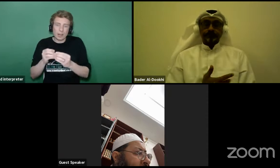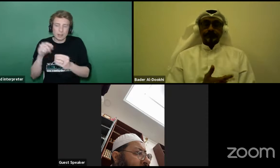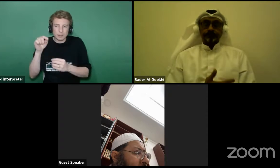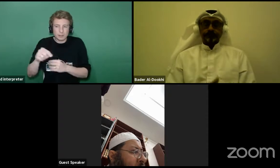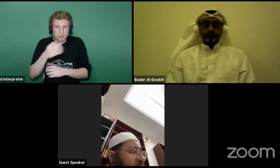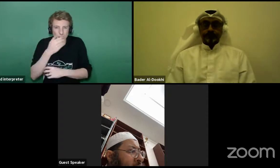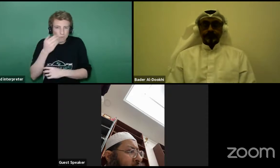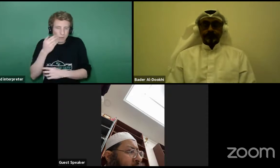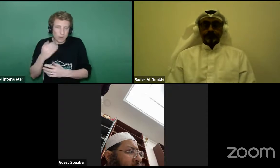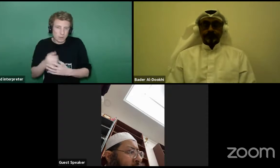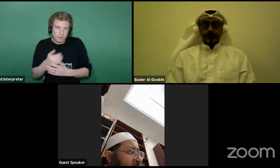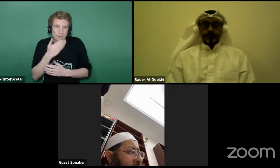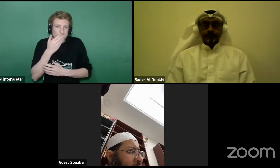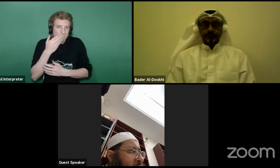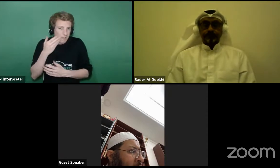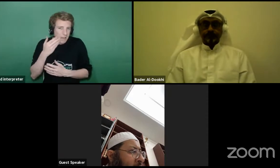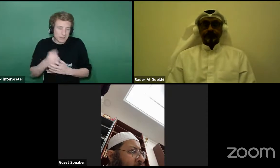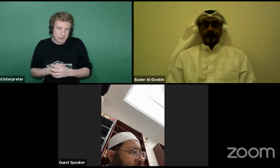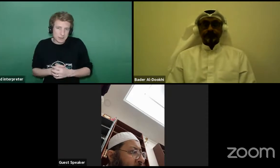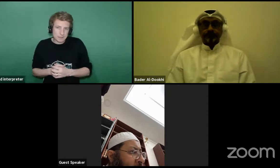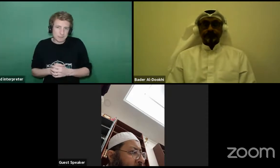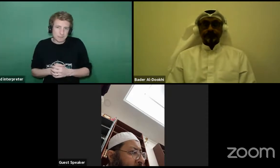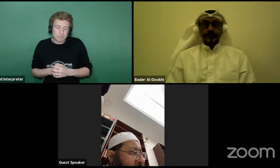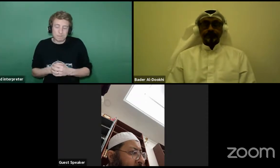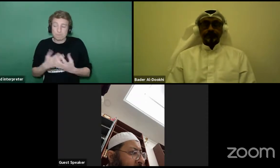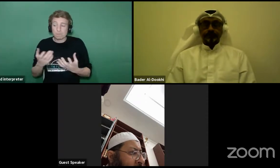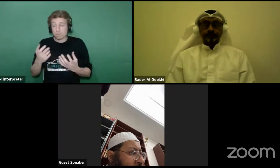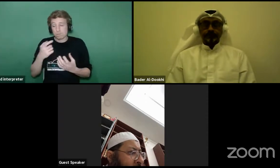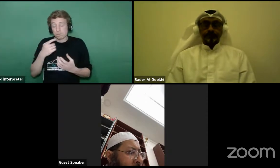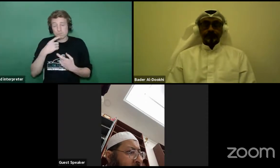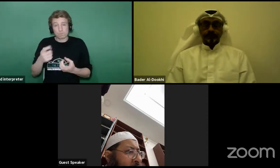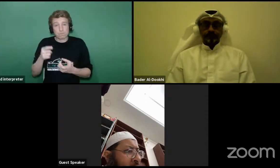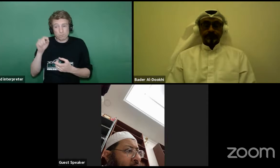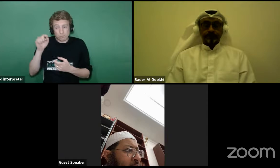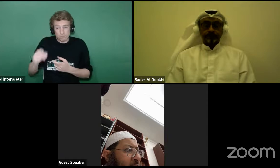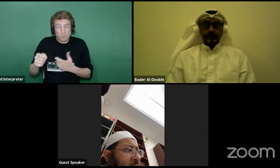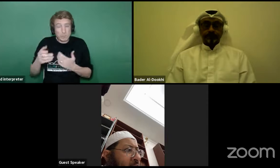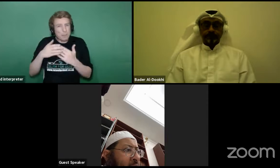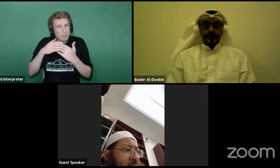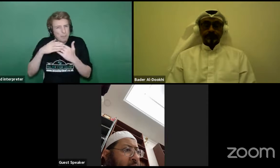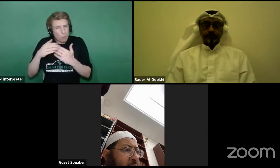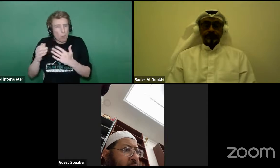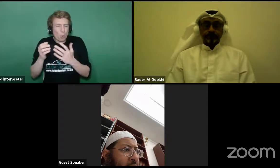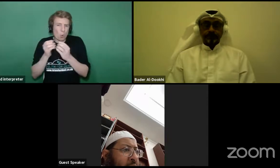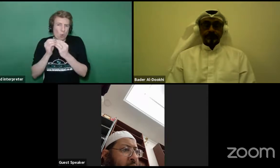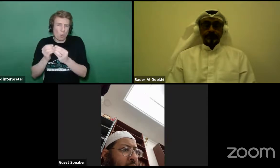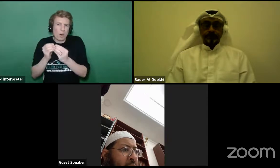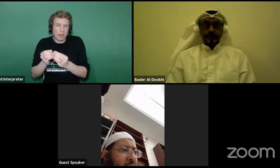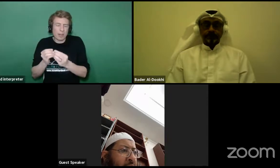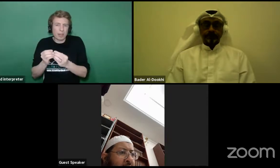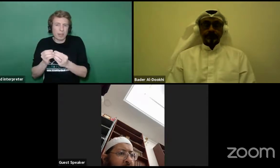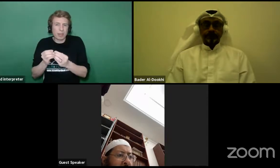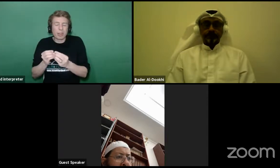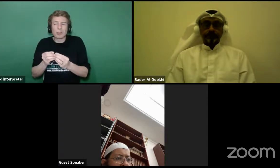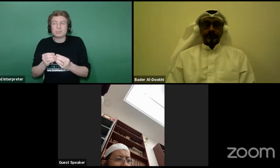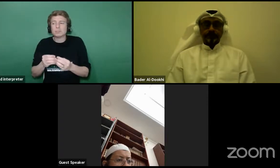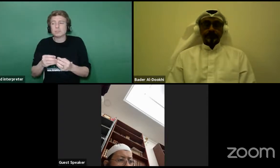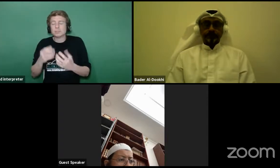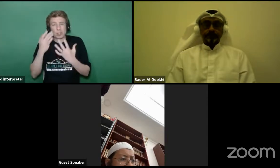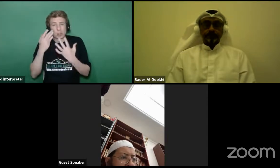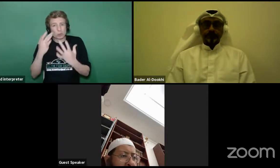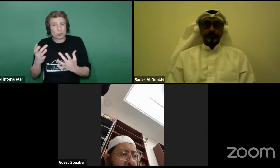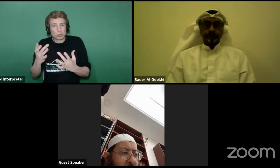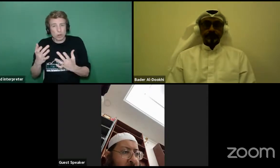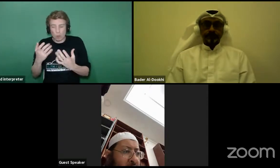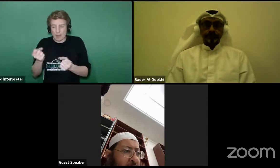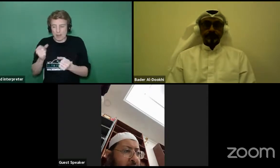an indication that if this is the case, that you are more worthy, then there is an order, an implicit order there,